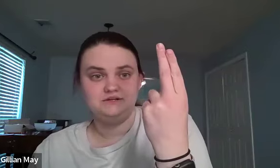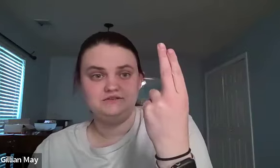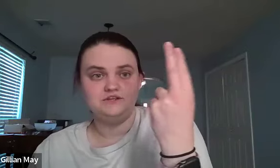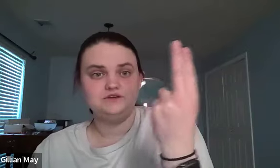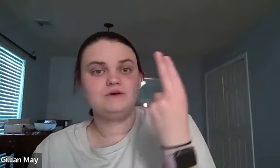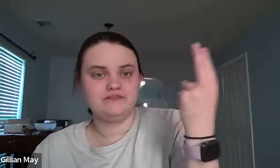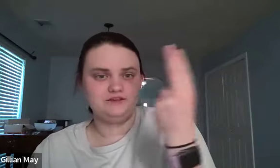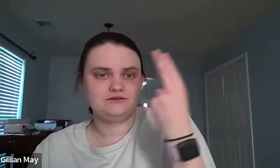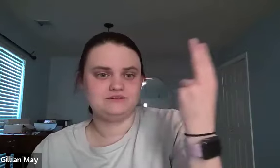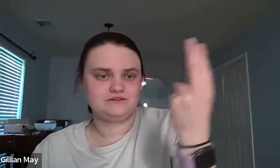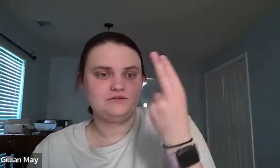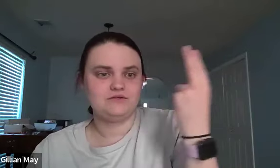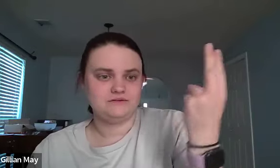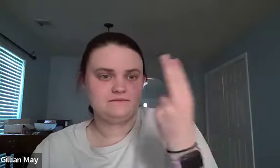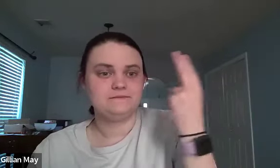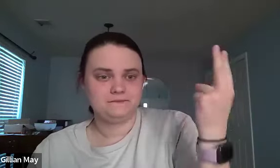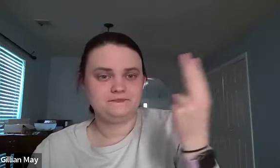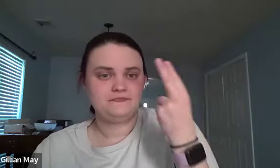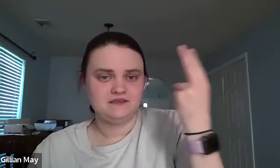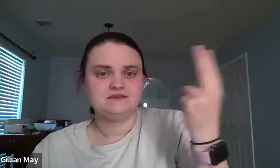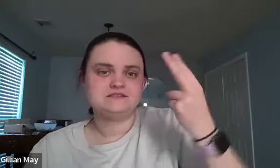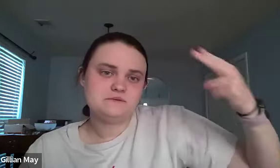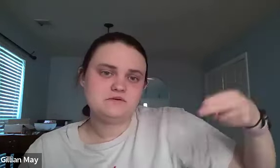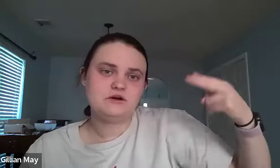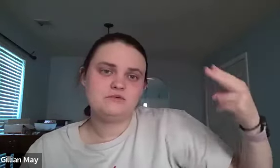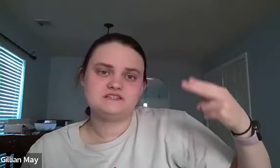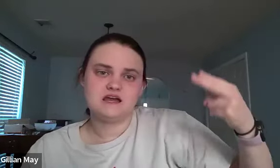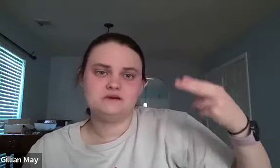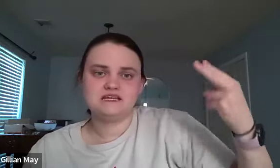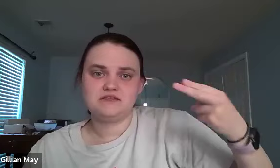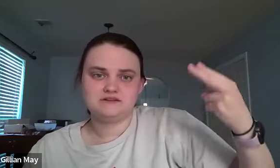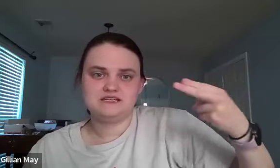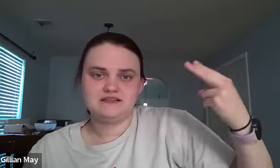do the U and then you go in a circle. Some people will go more sideways like Thursday, like